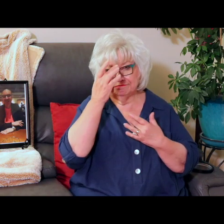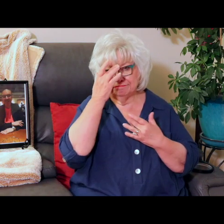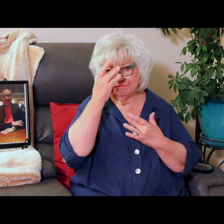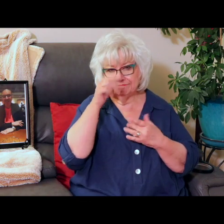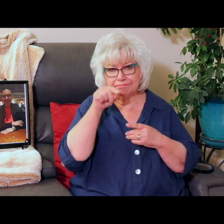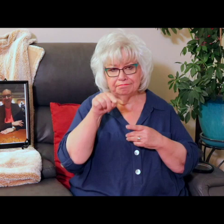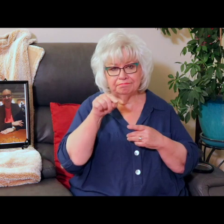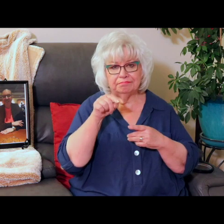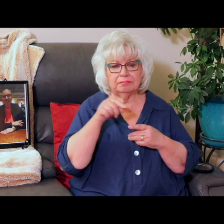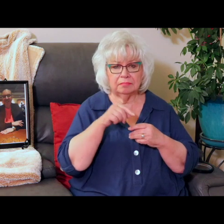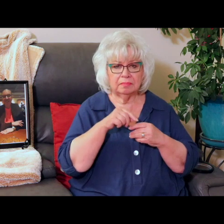disease.